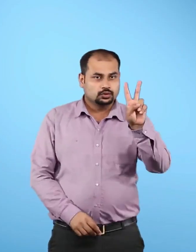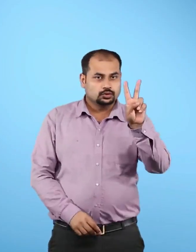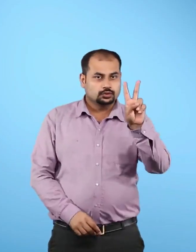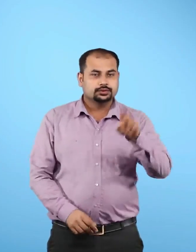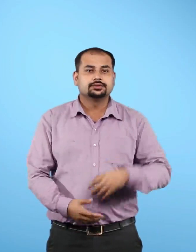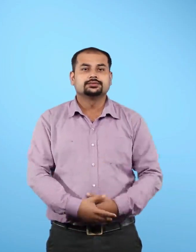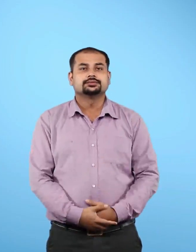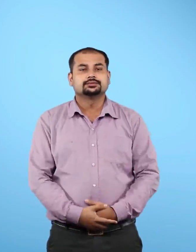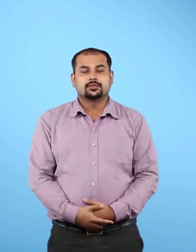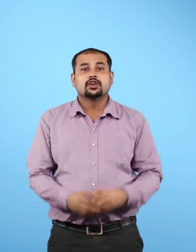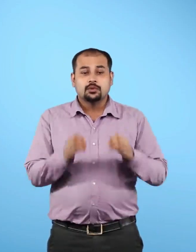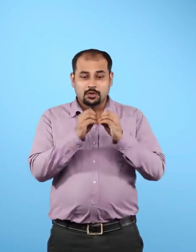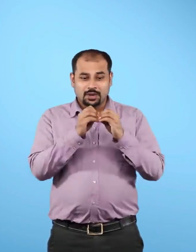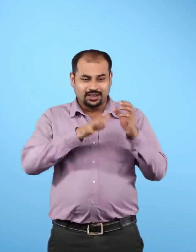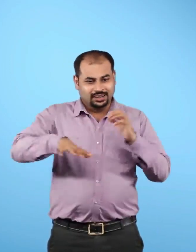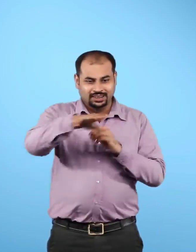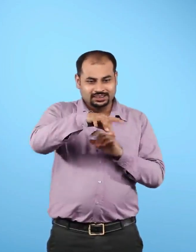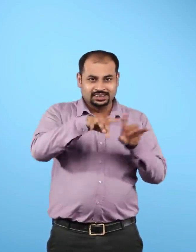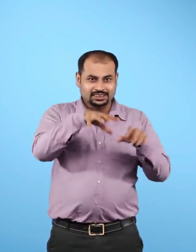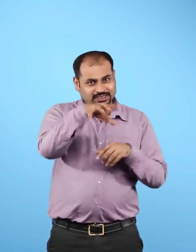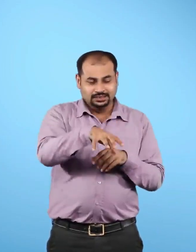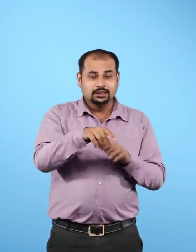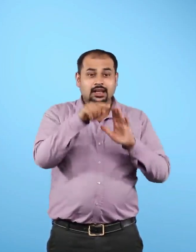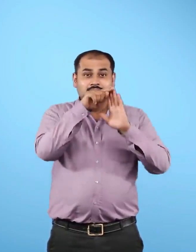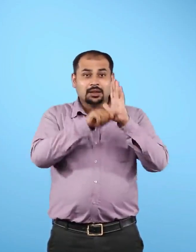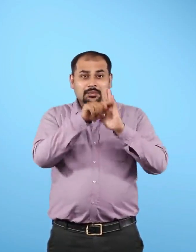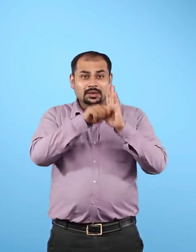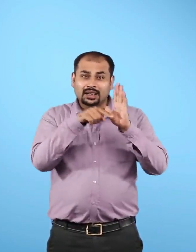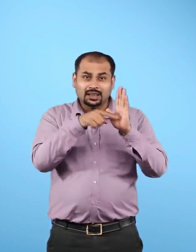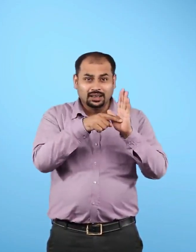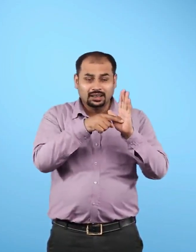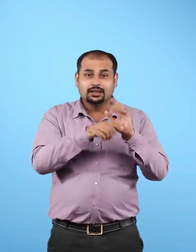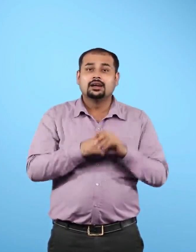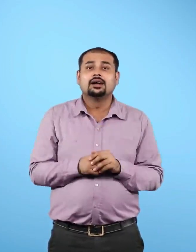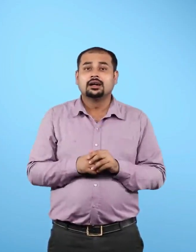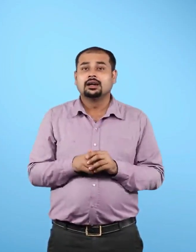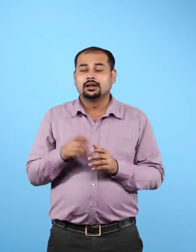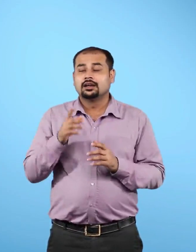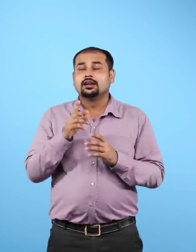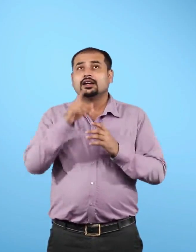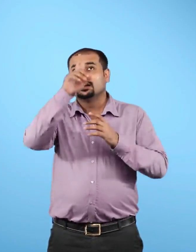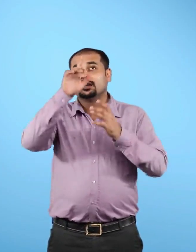2. How much higher is the temperature in Mumbai from that in